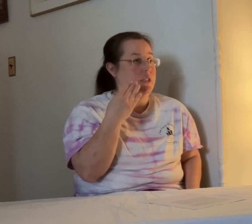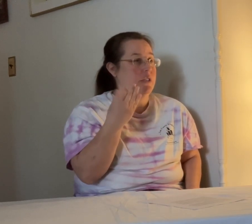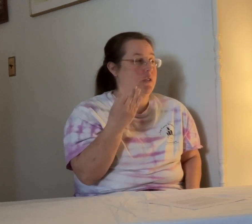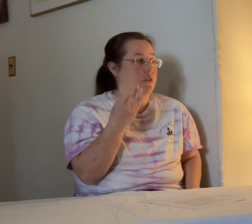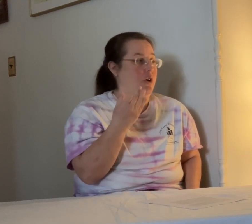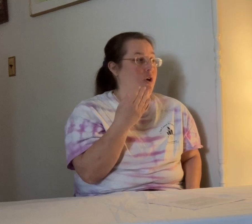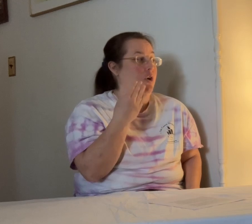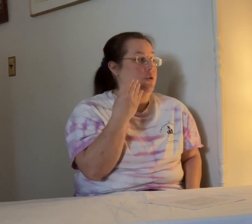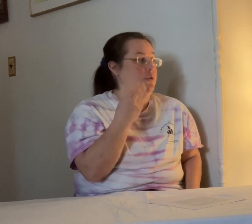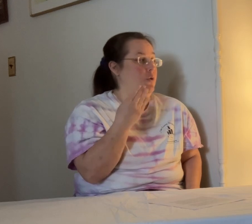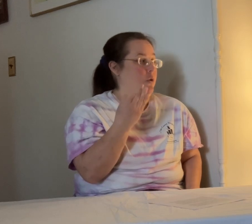intelligence, nor